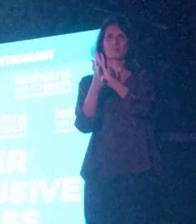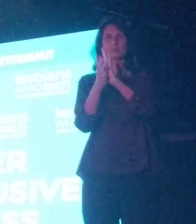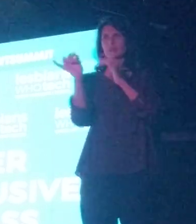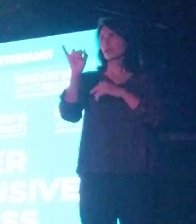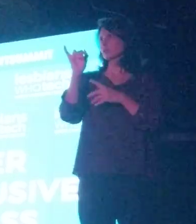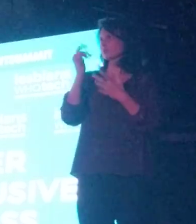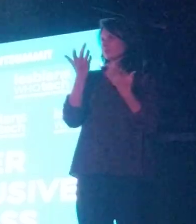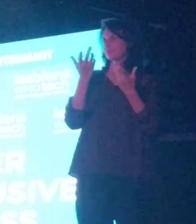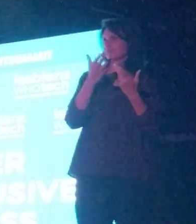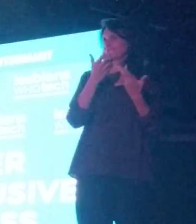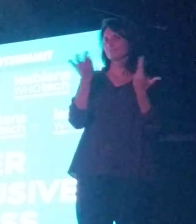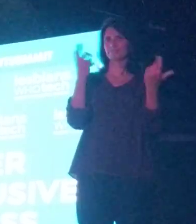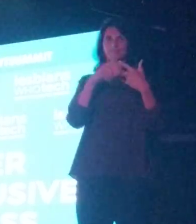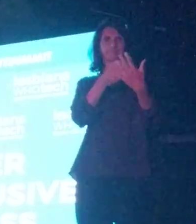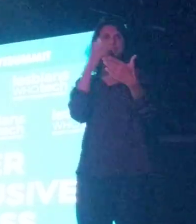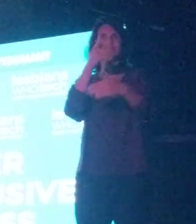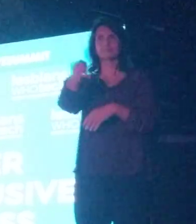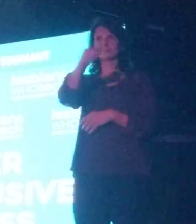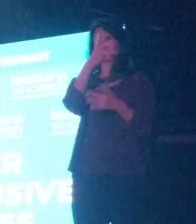had a series of